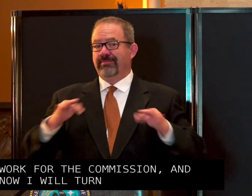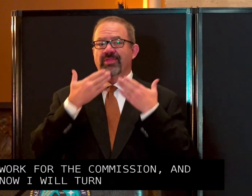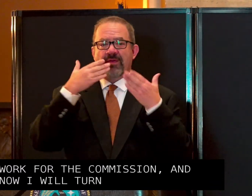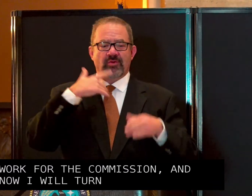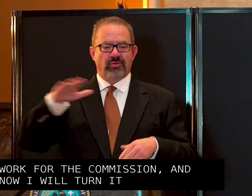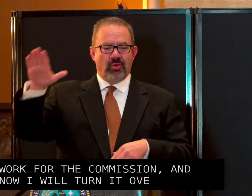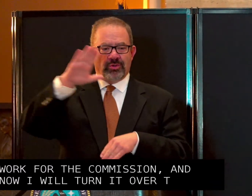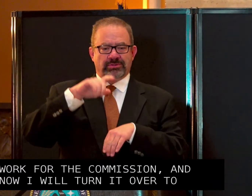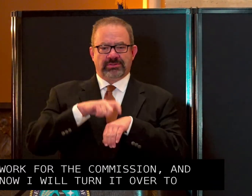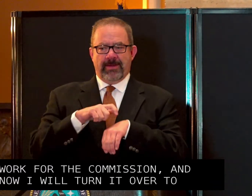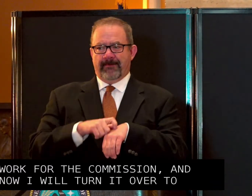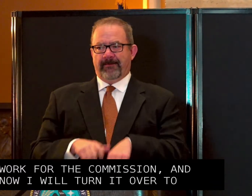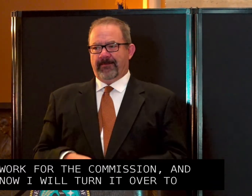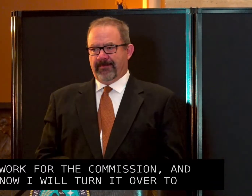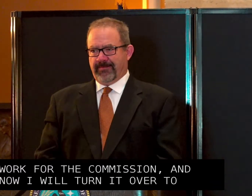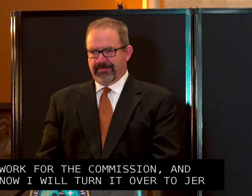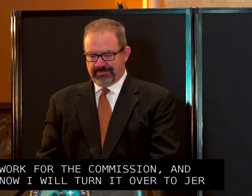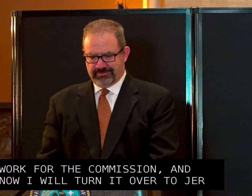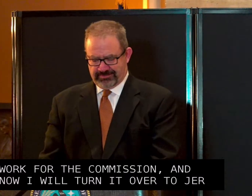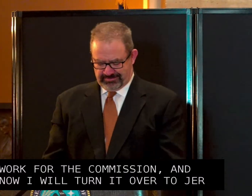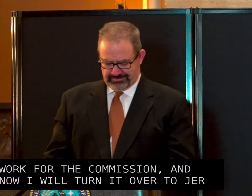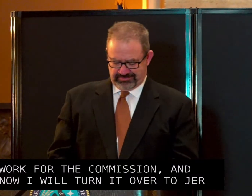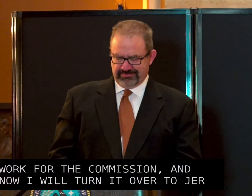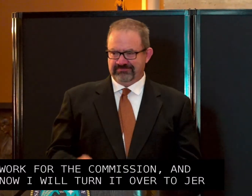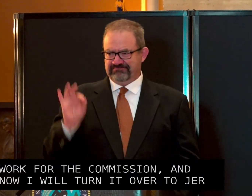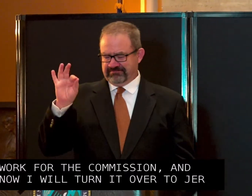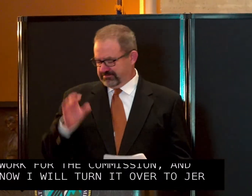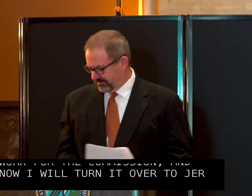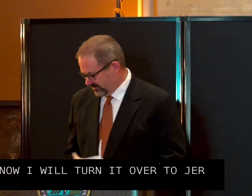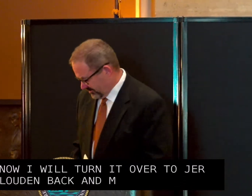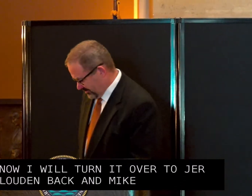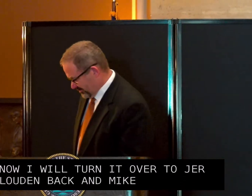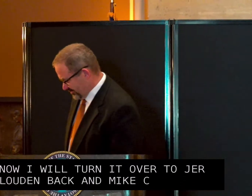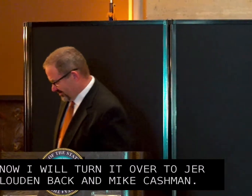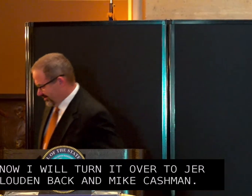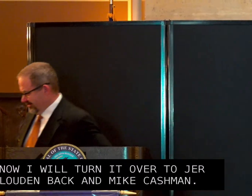to Jer Loudenback and Mike Cashman. Thank you for your time.